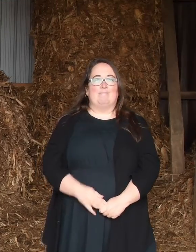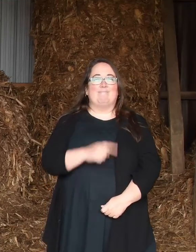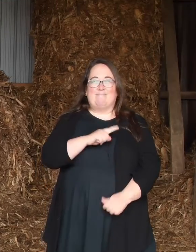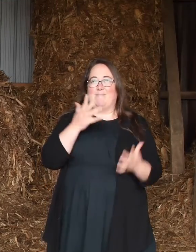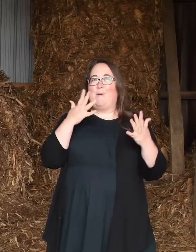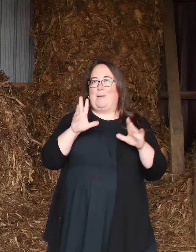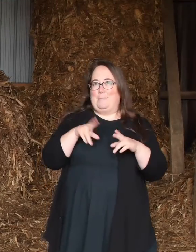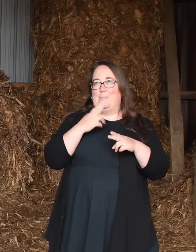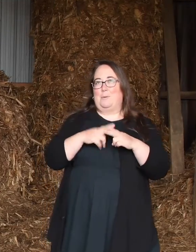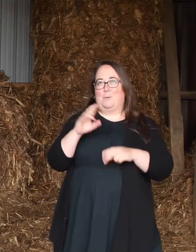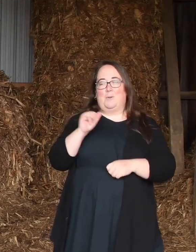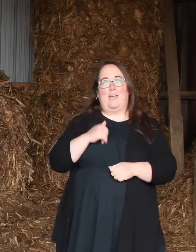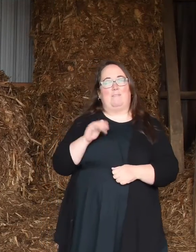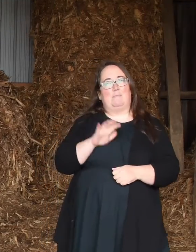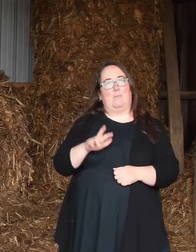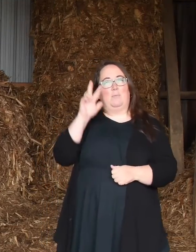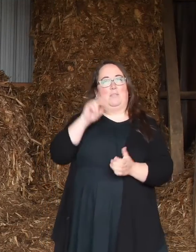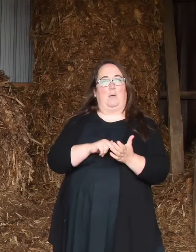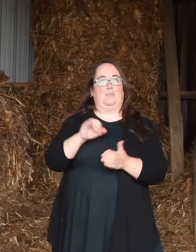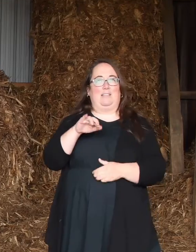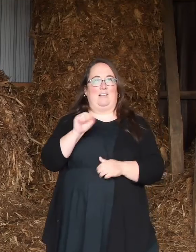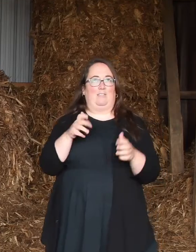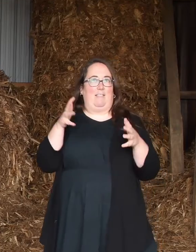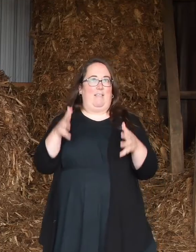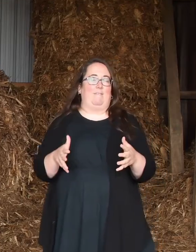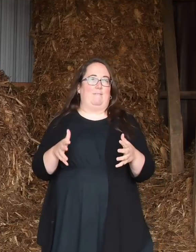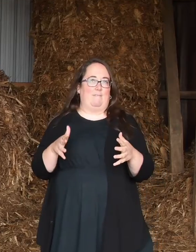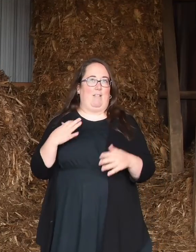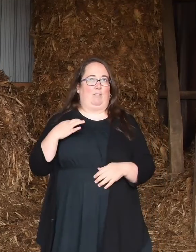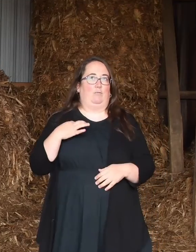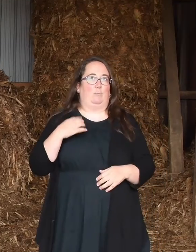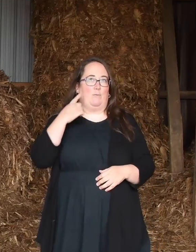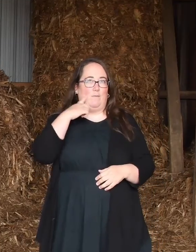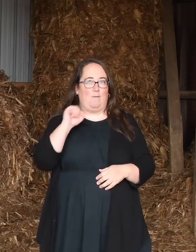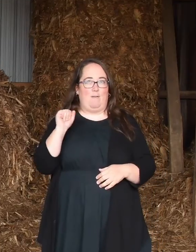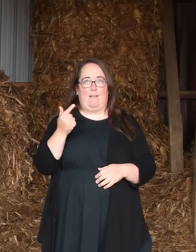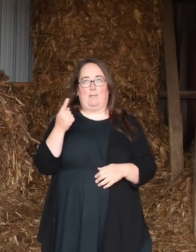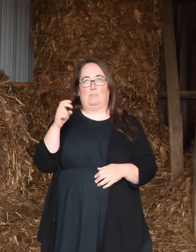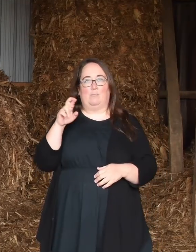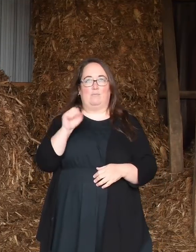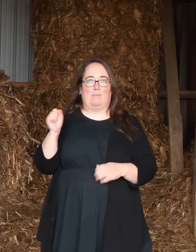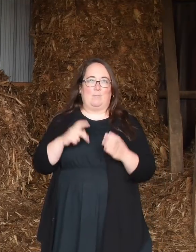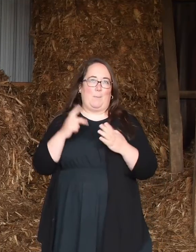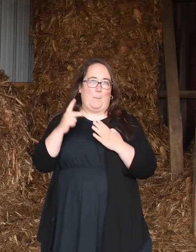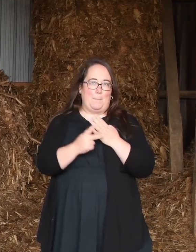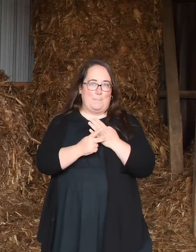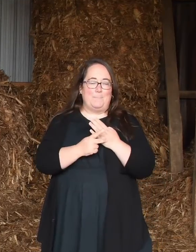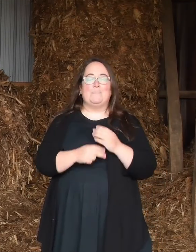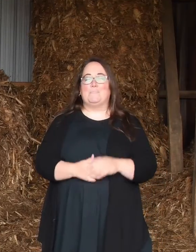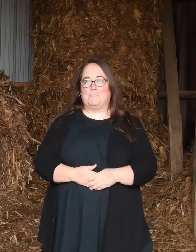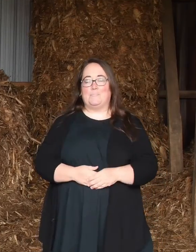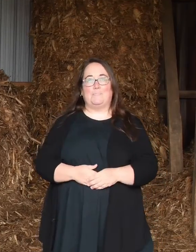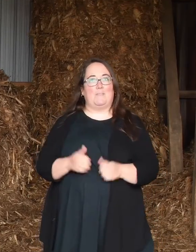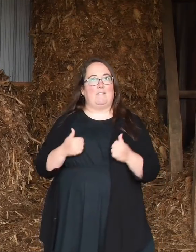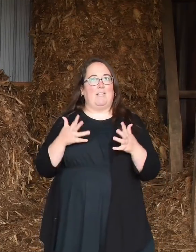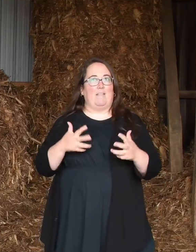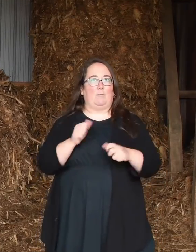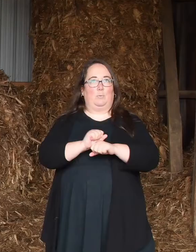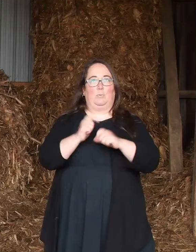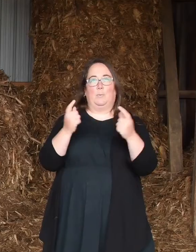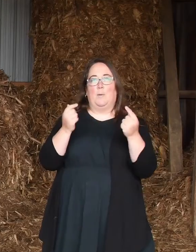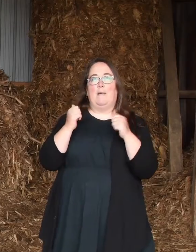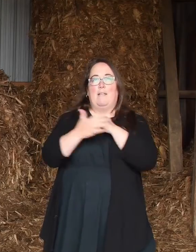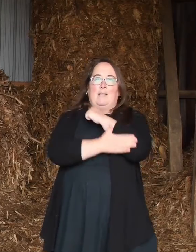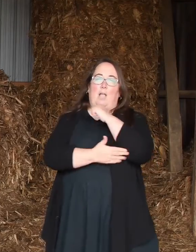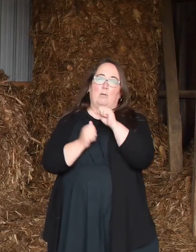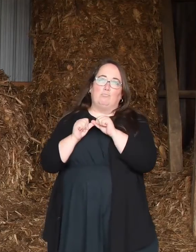there are approximately 3,000 acres remaining that are eligible for the AgPres program. So there is still work to do, and the county